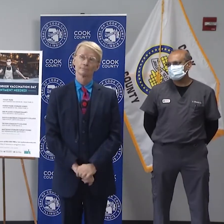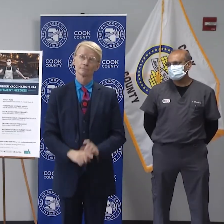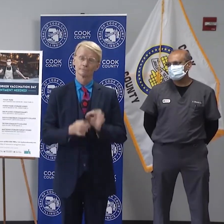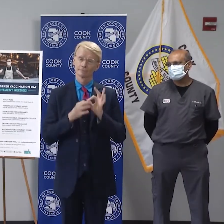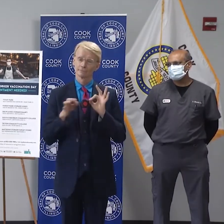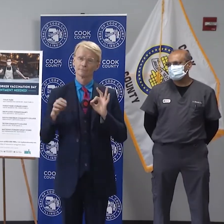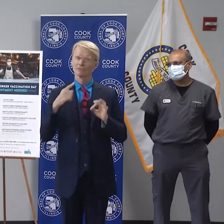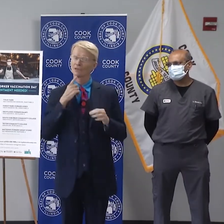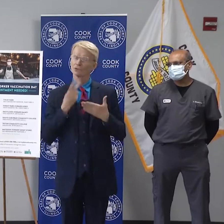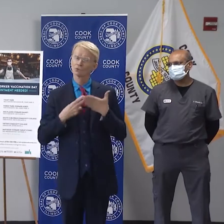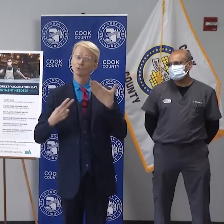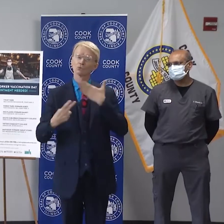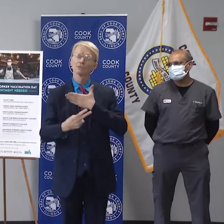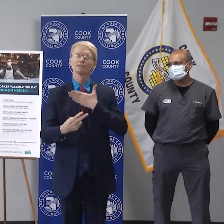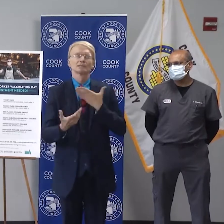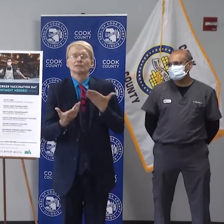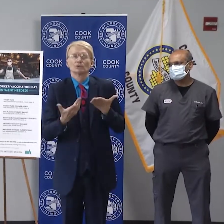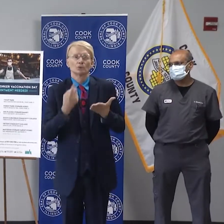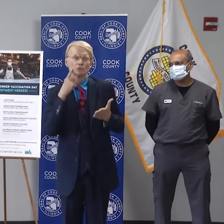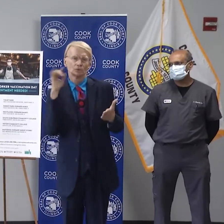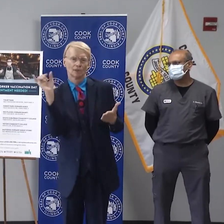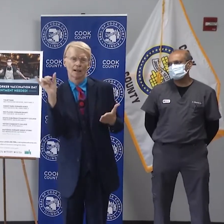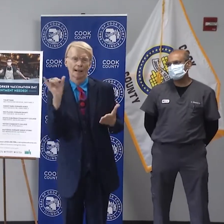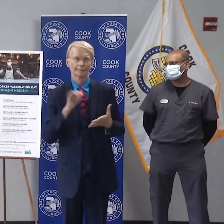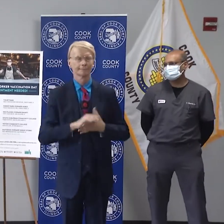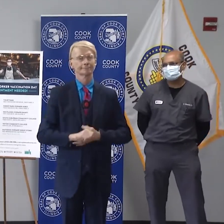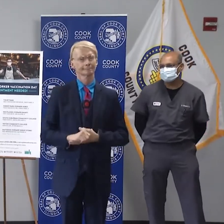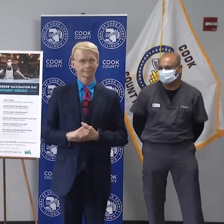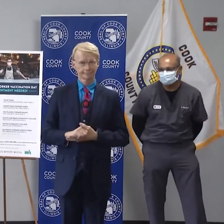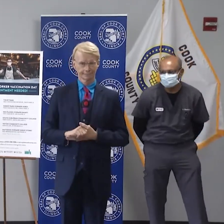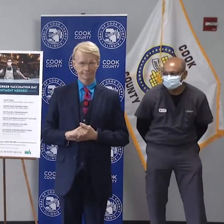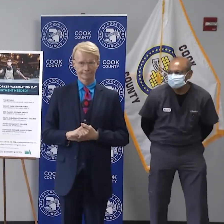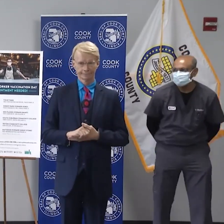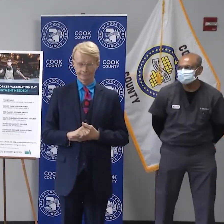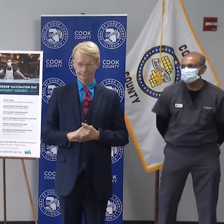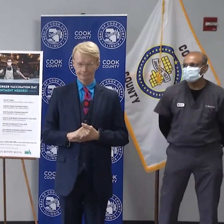The next step in 2 weeks, what can you tell us about that?